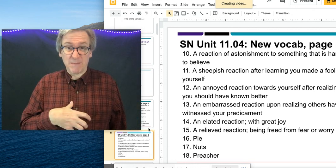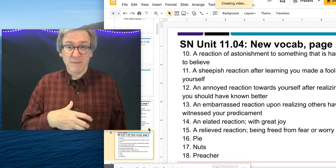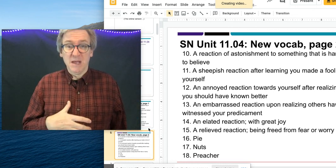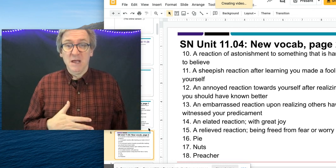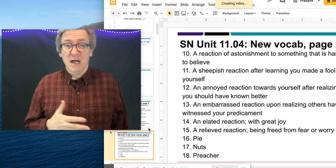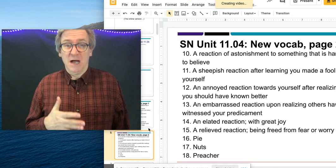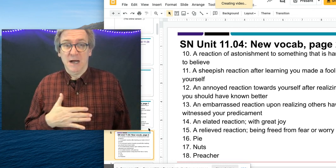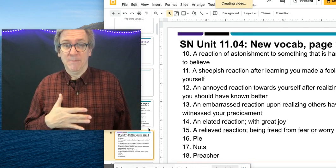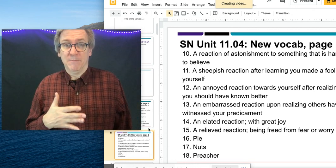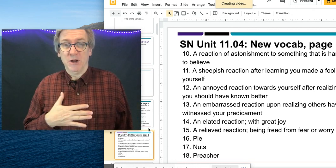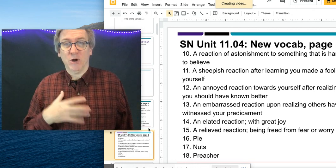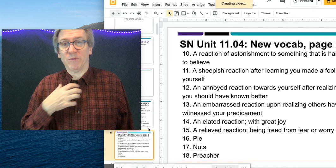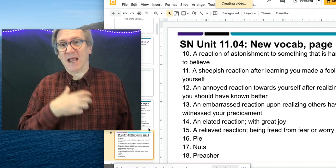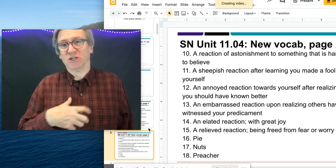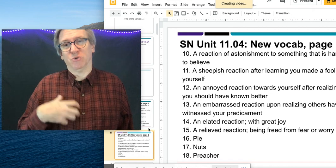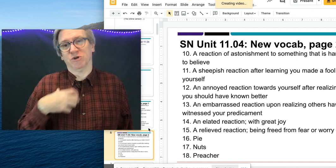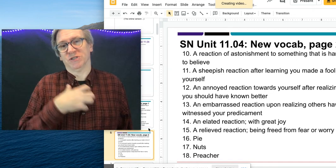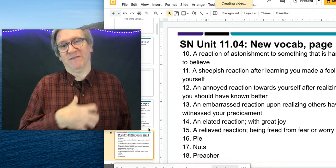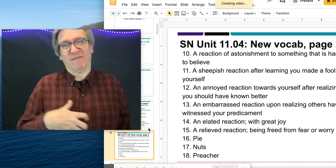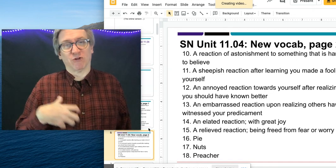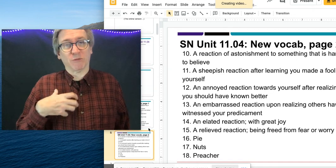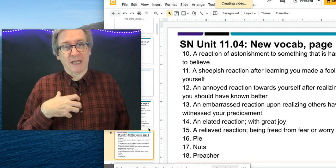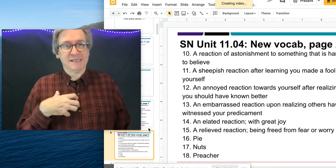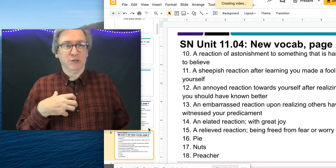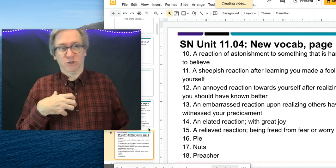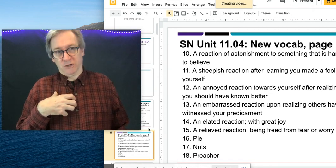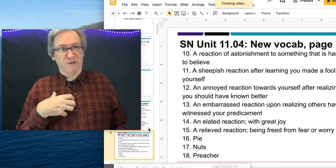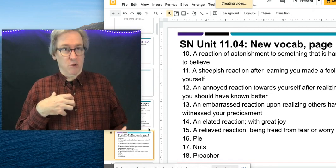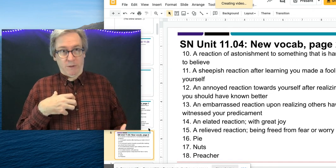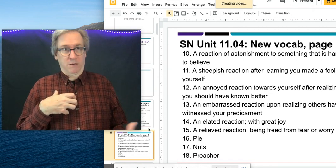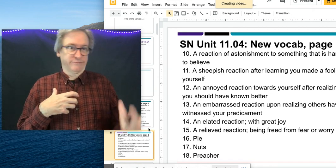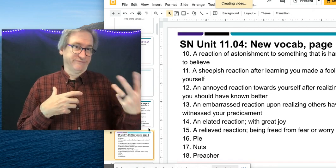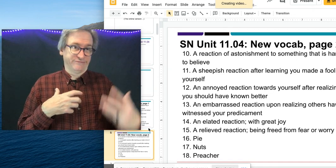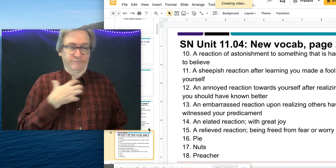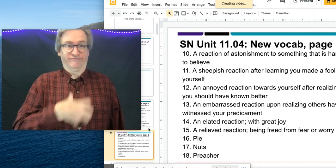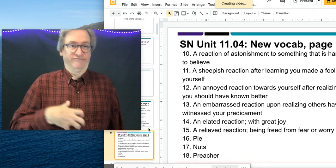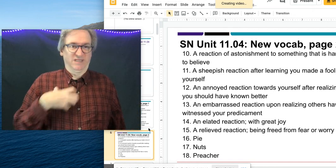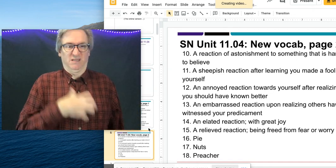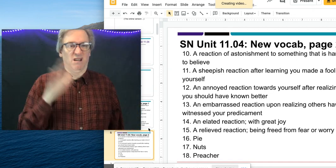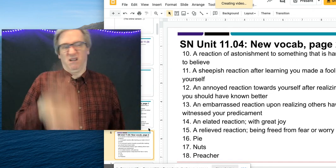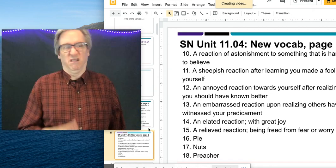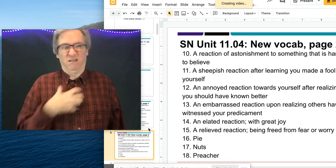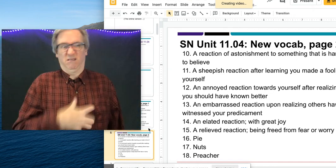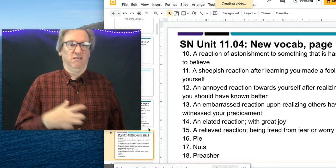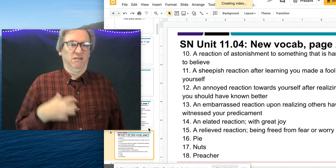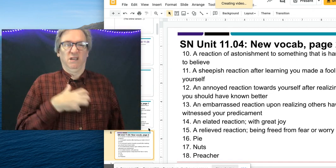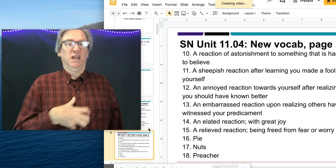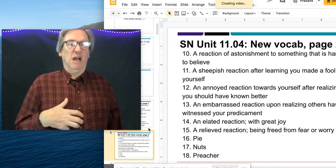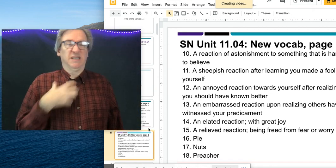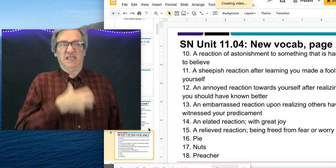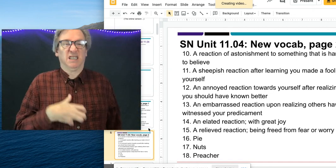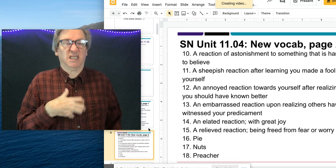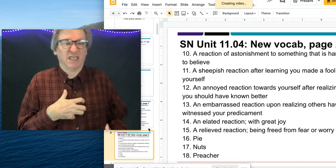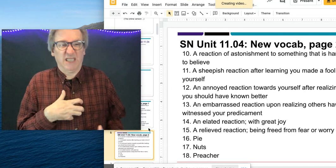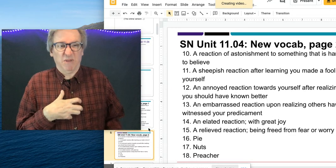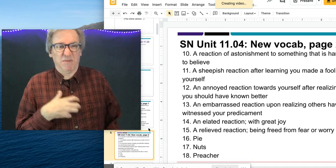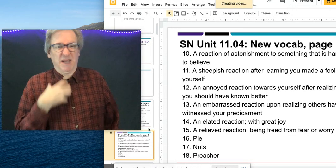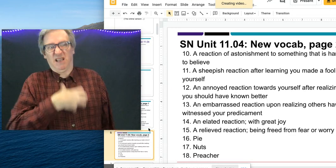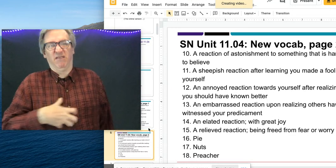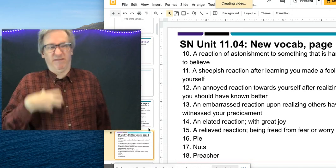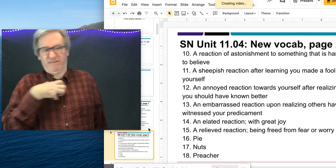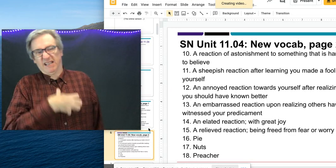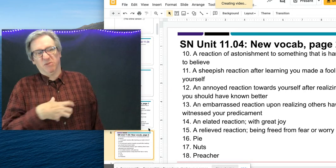Right? And, annoyed reaction towards yourself after realizing you should have known better. I was disgusted